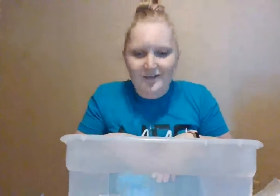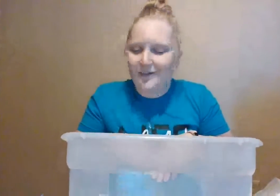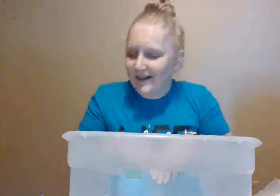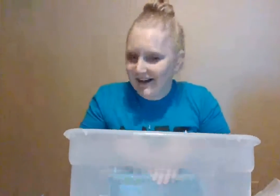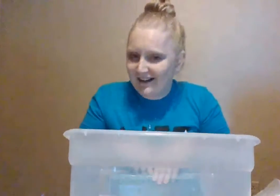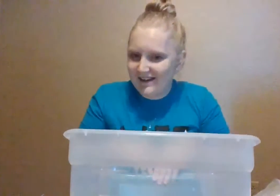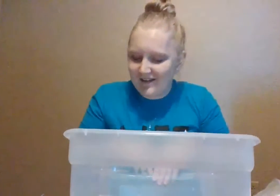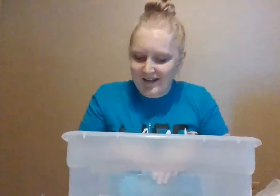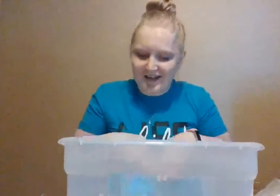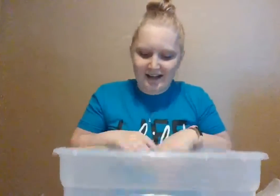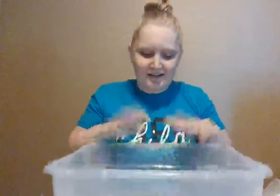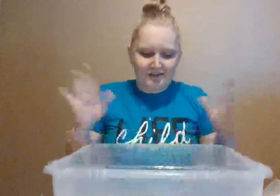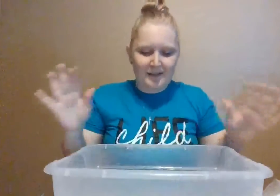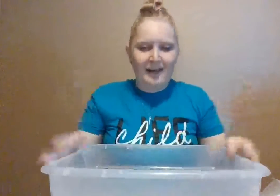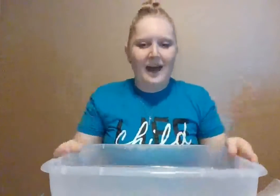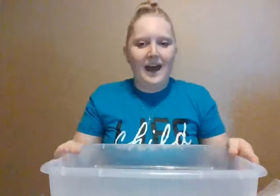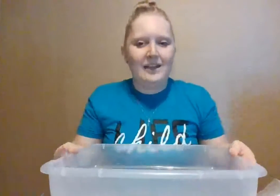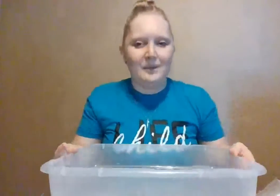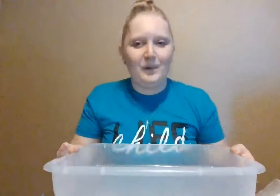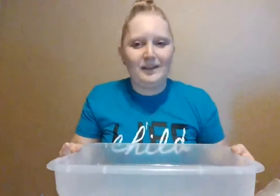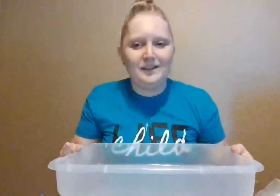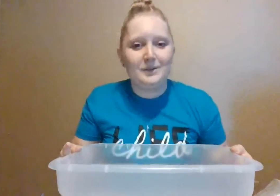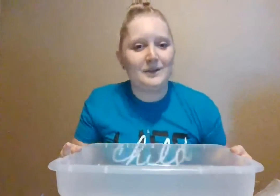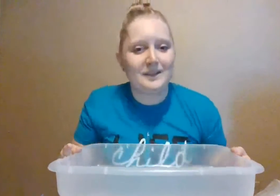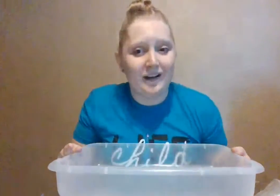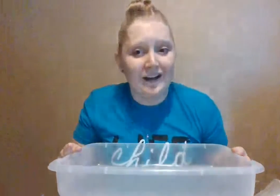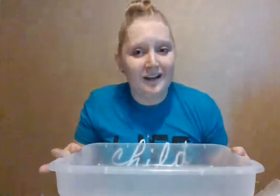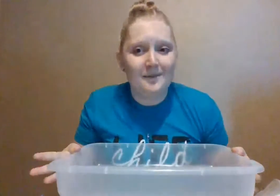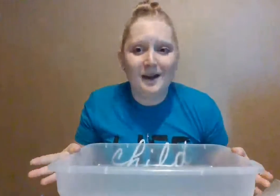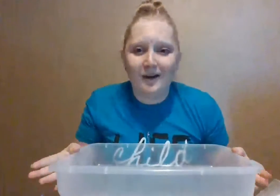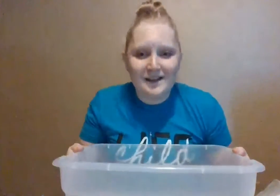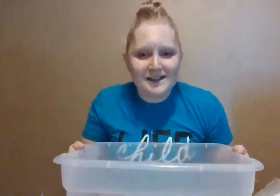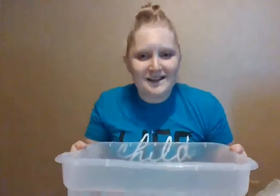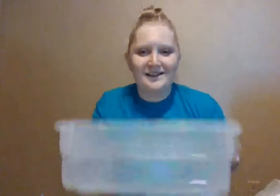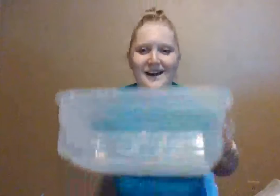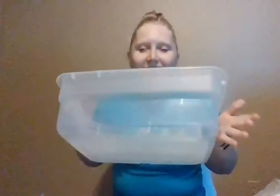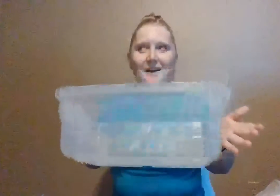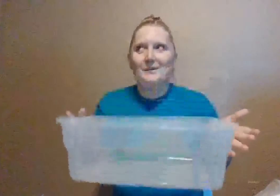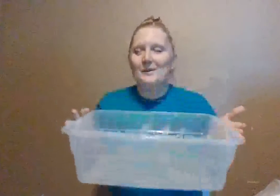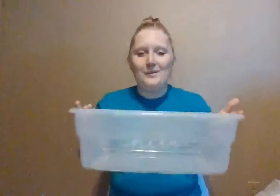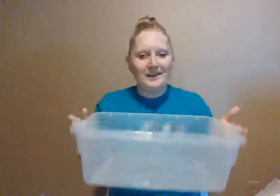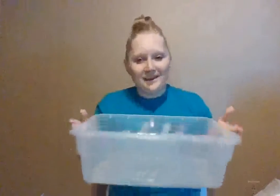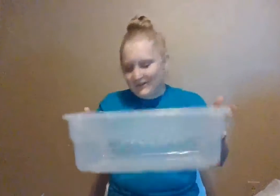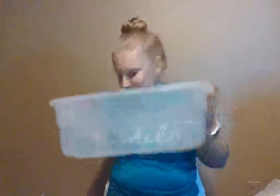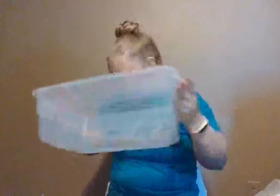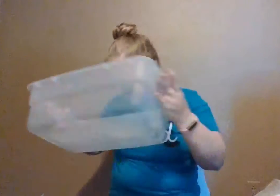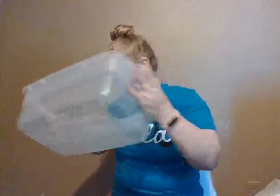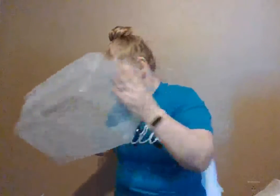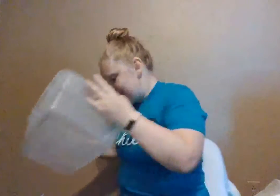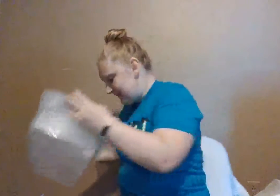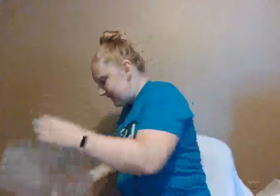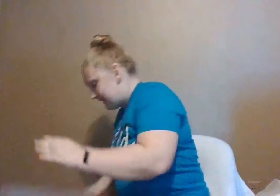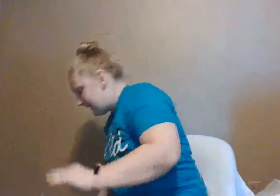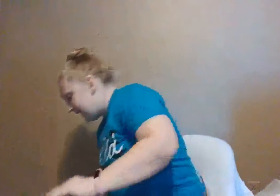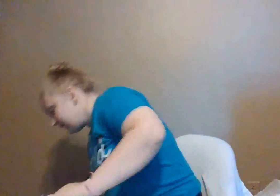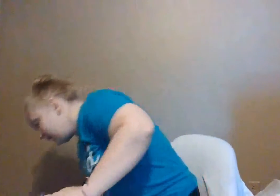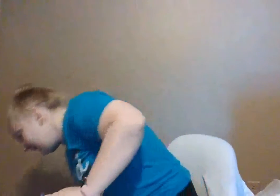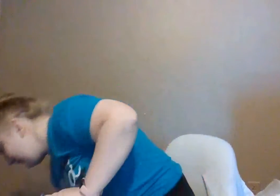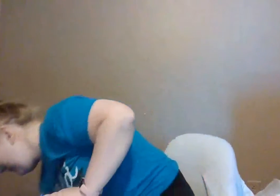fun activity. And then we'll listen to a song as we always do, and then we will be done for the day. And you'll also